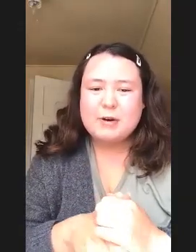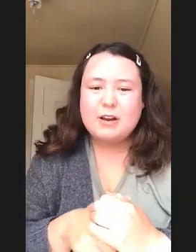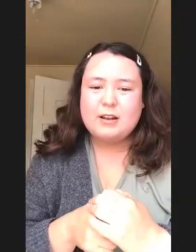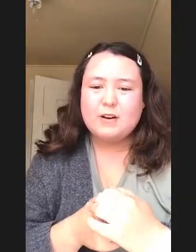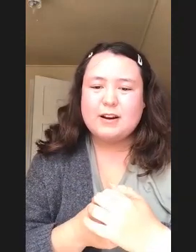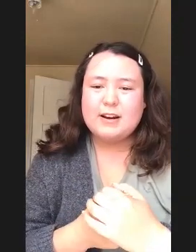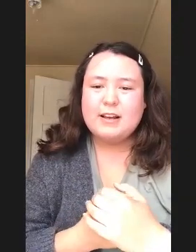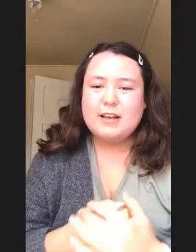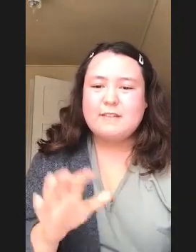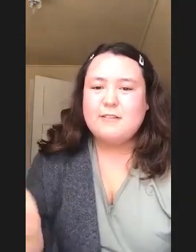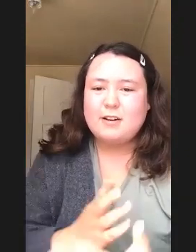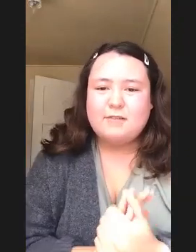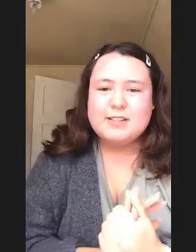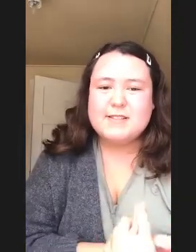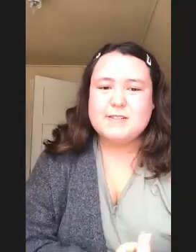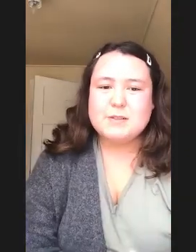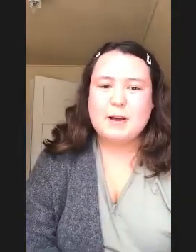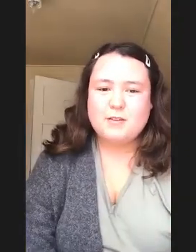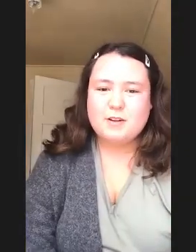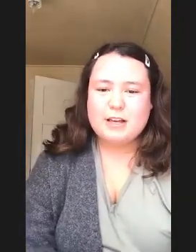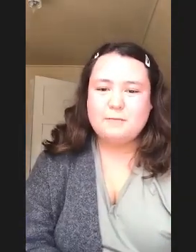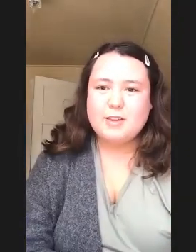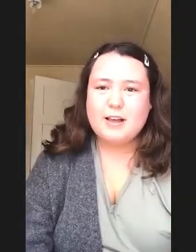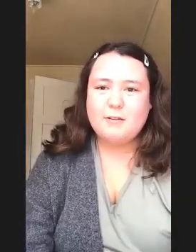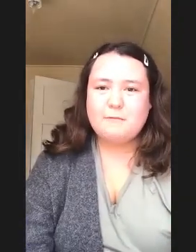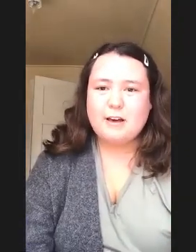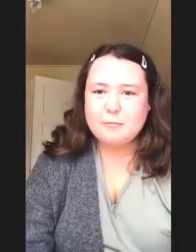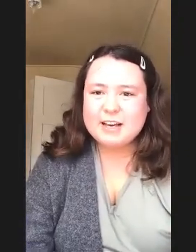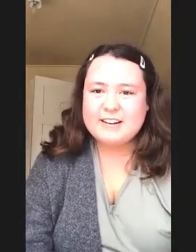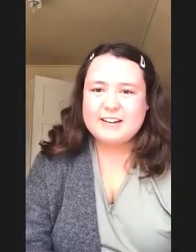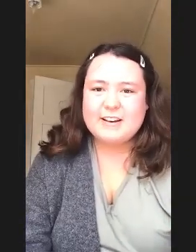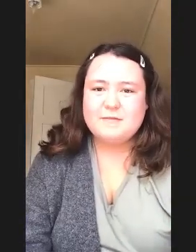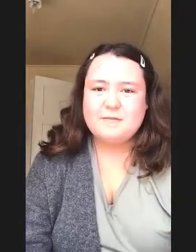it, or if anyone wants to spell out their name with the alphabet.